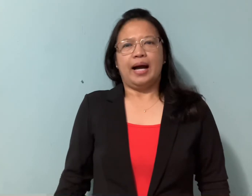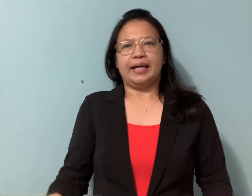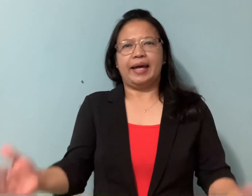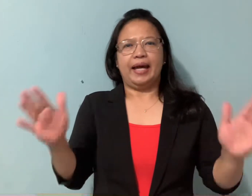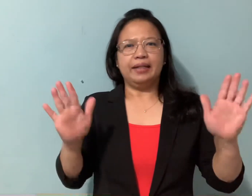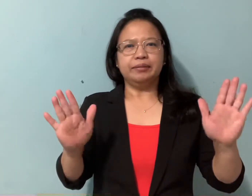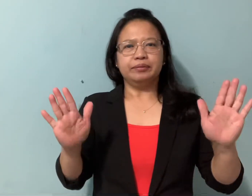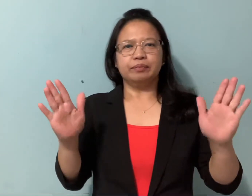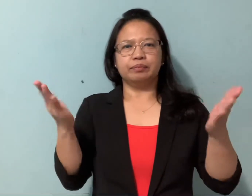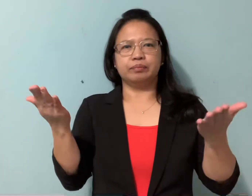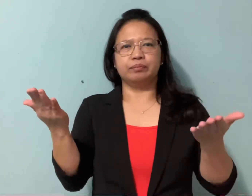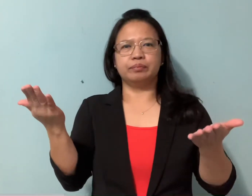Again,